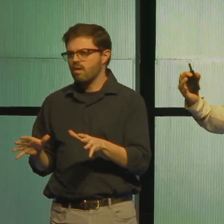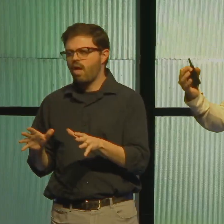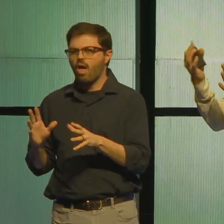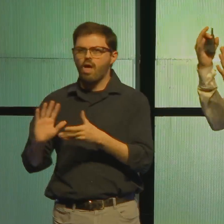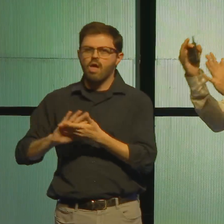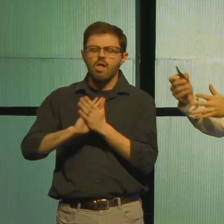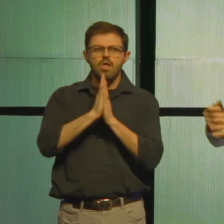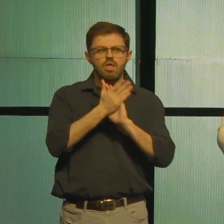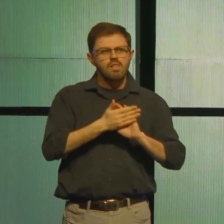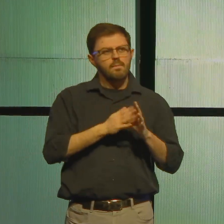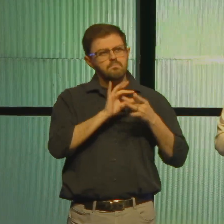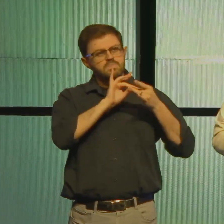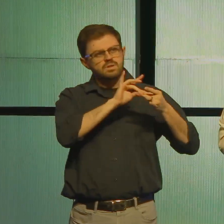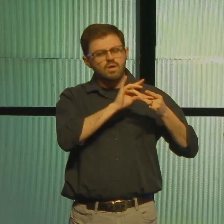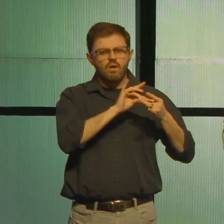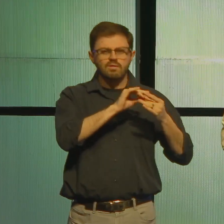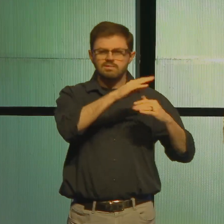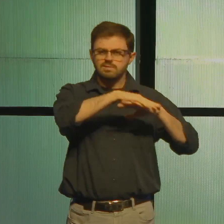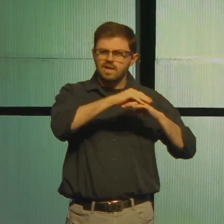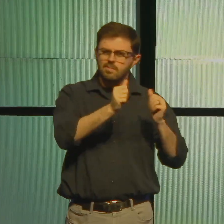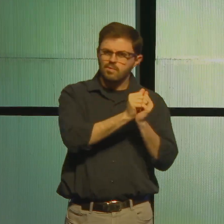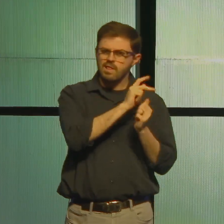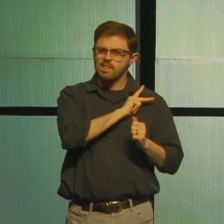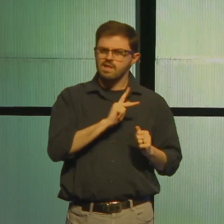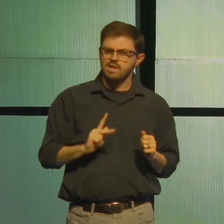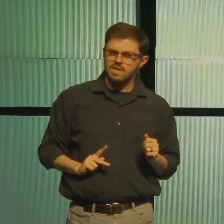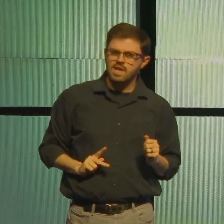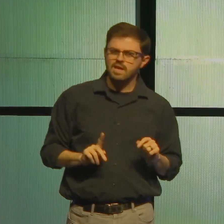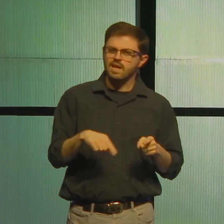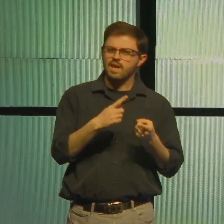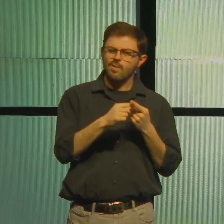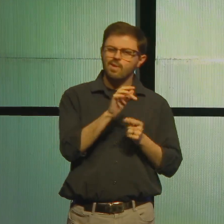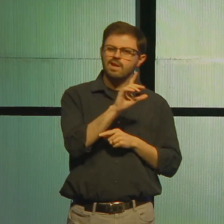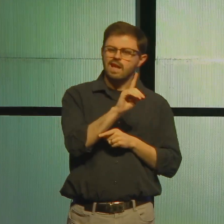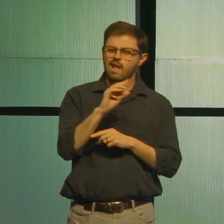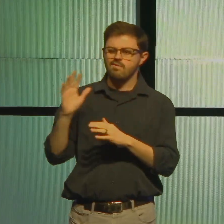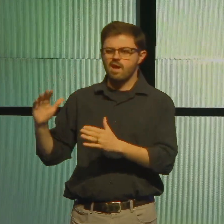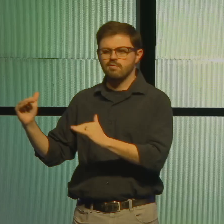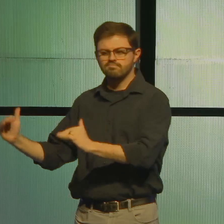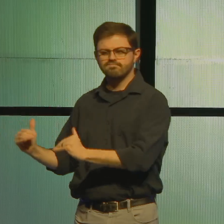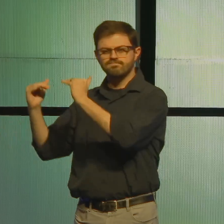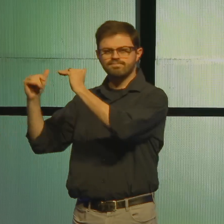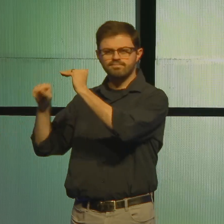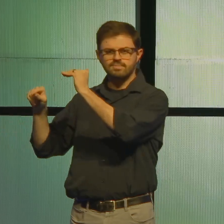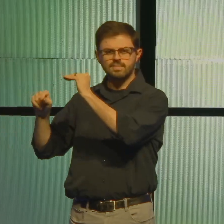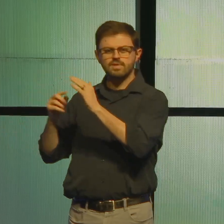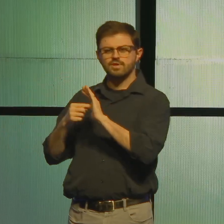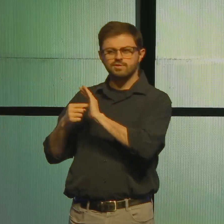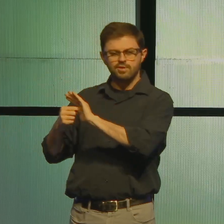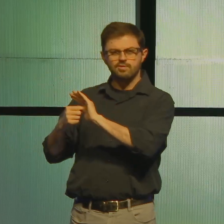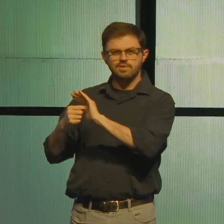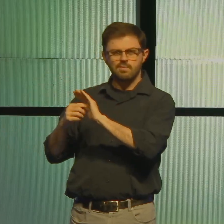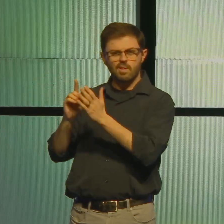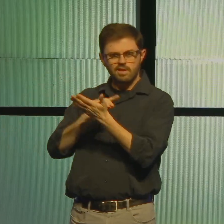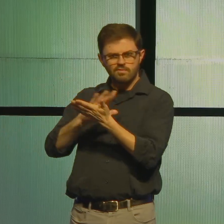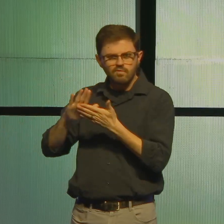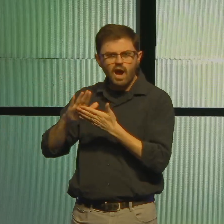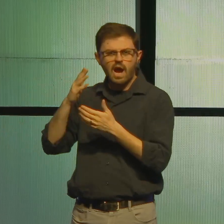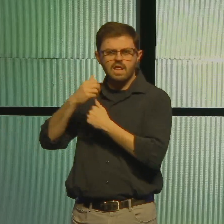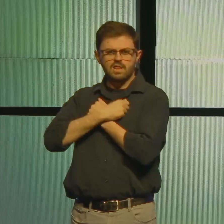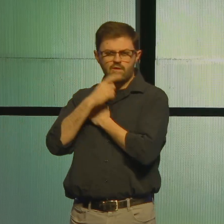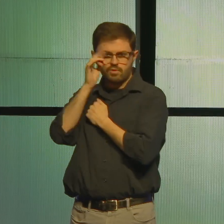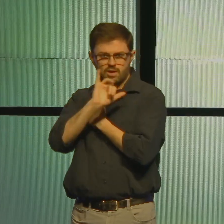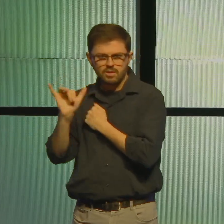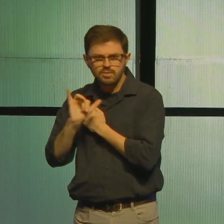the table of a king. And when David restores Mephibosheth, he shows him what divine love looks like. That love